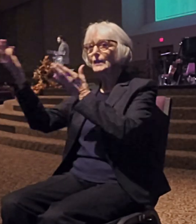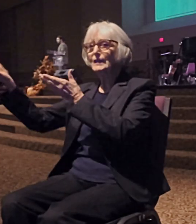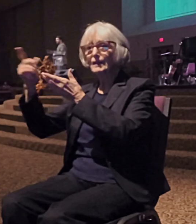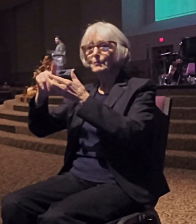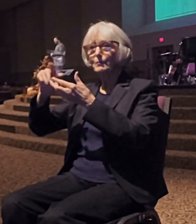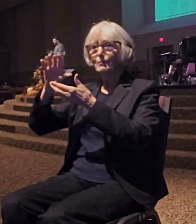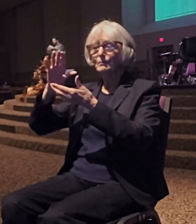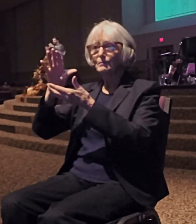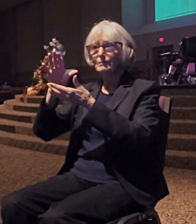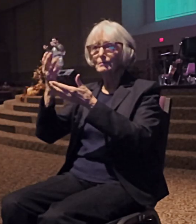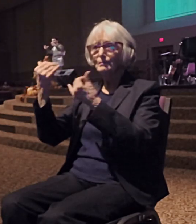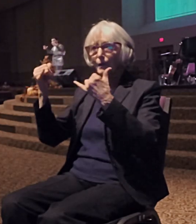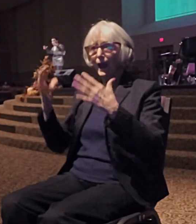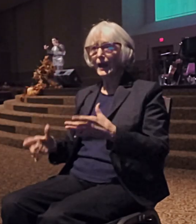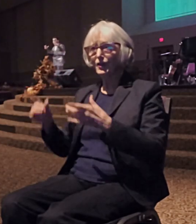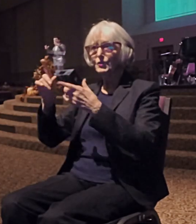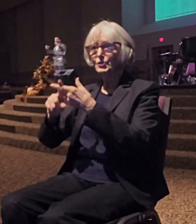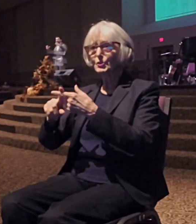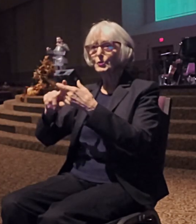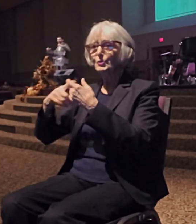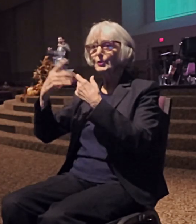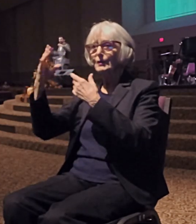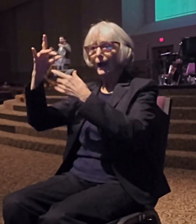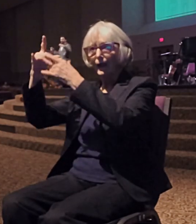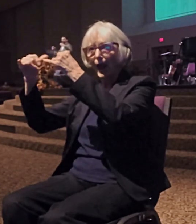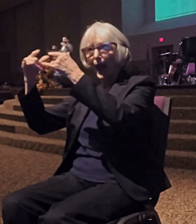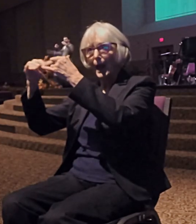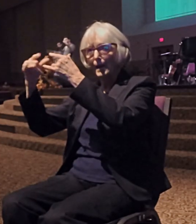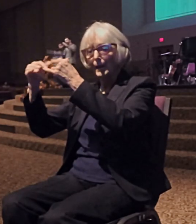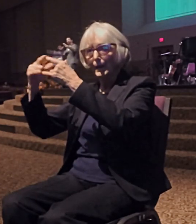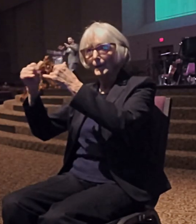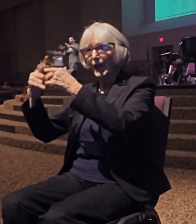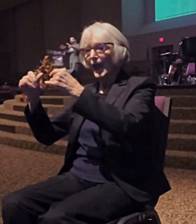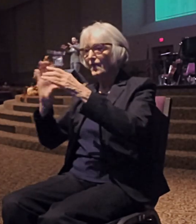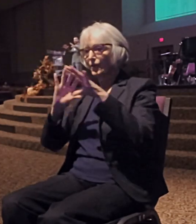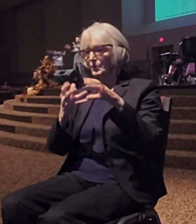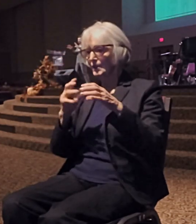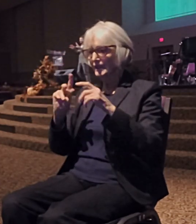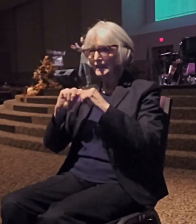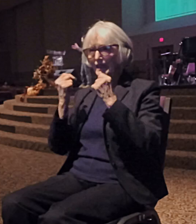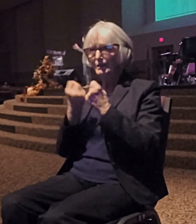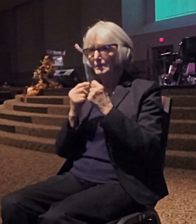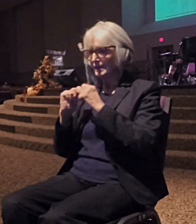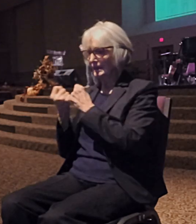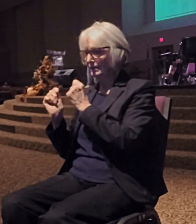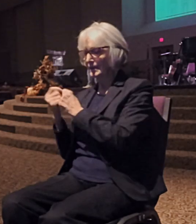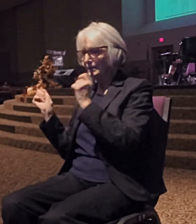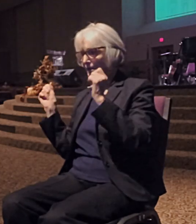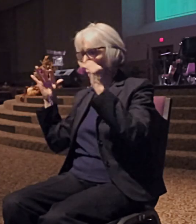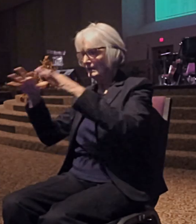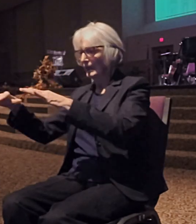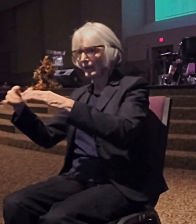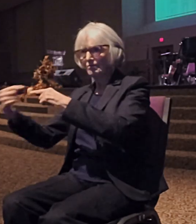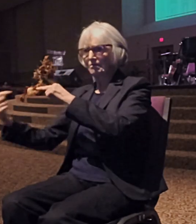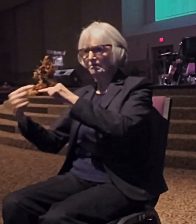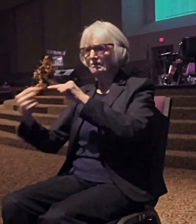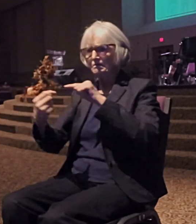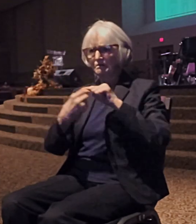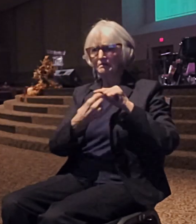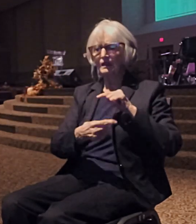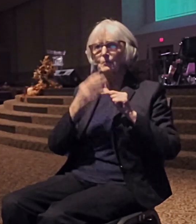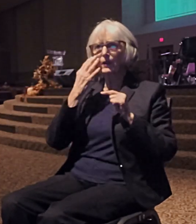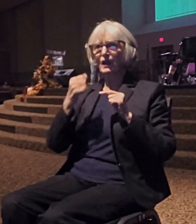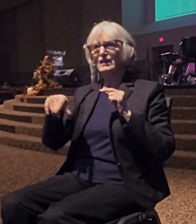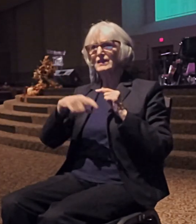College. And the tensions between the players are just driving a wedge such that the team will never be able to be what it should